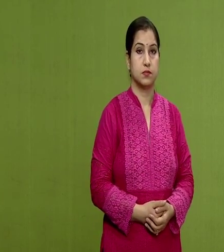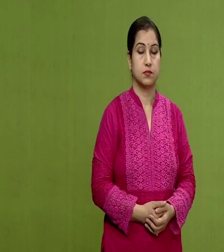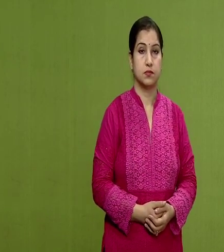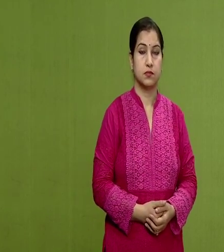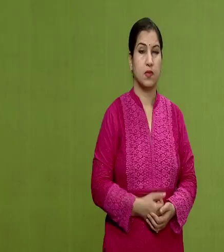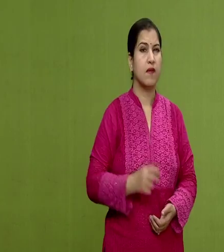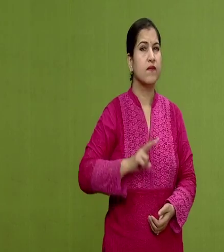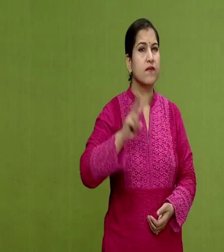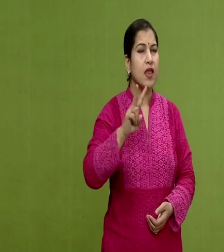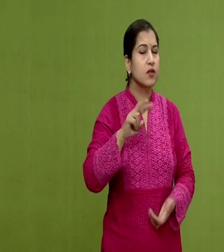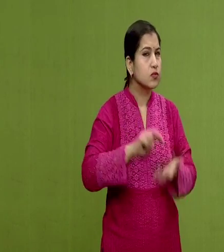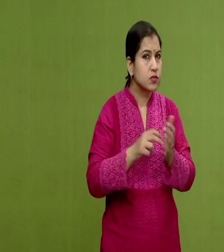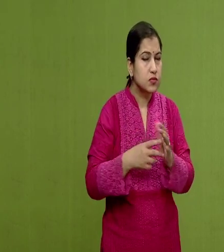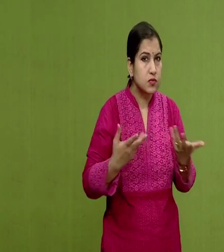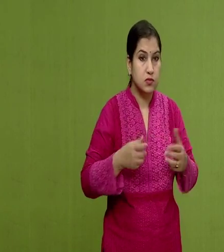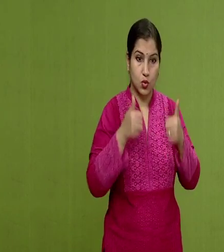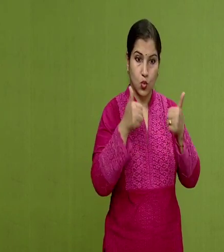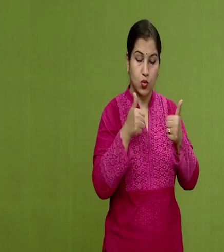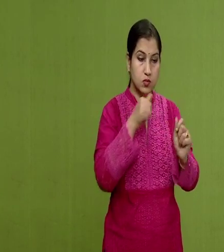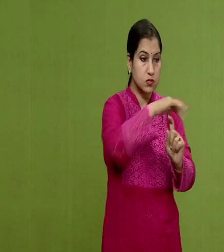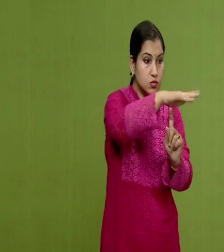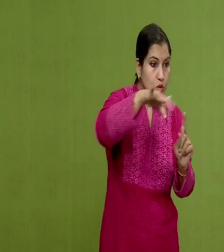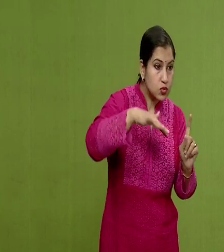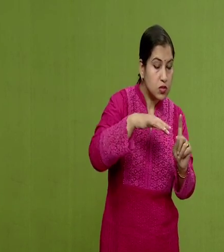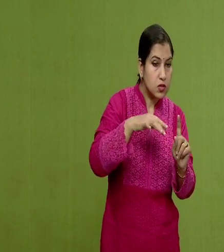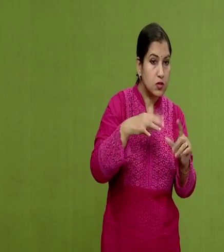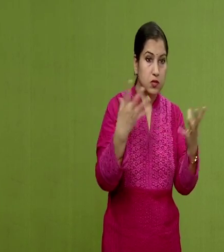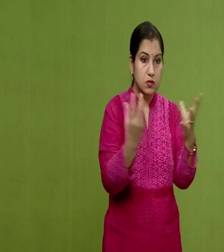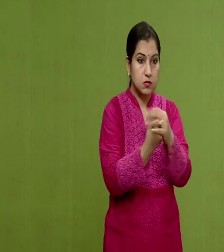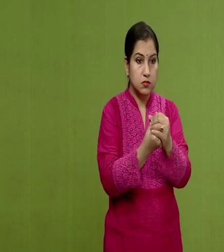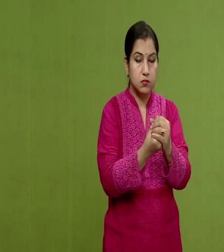Values create good social environment.